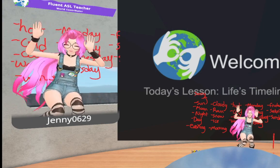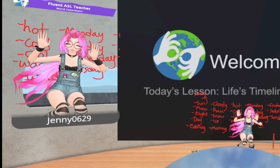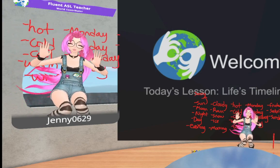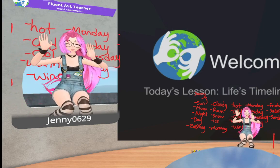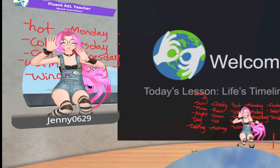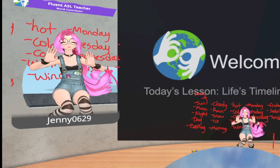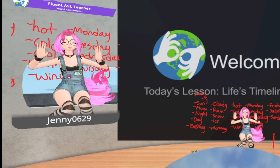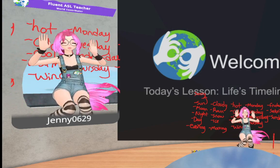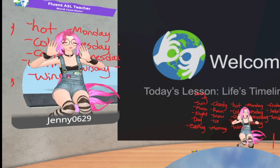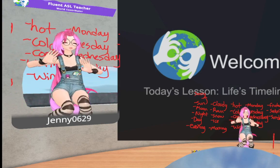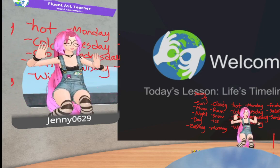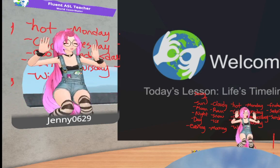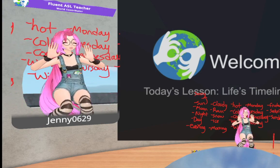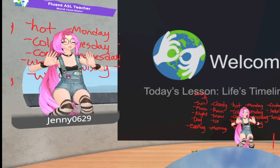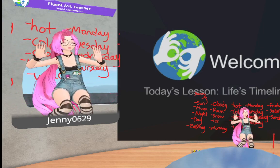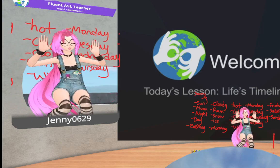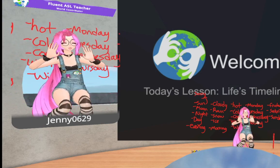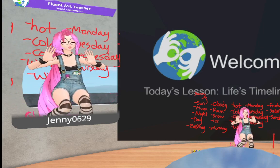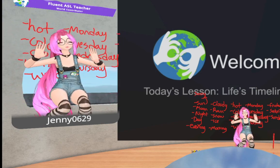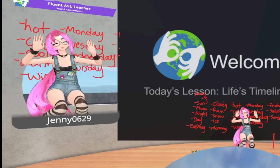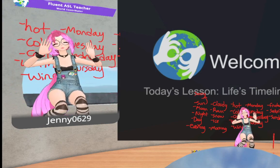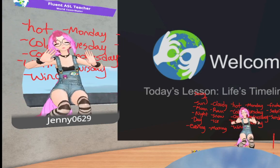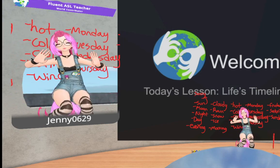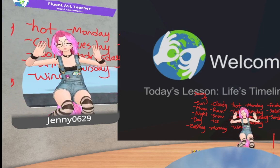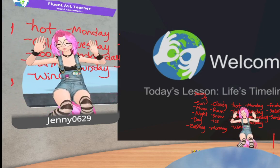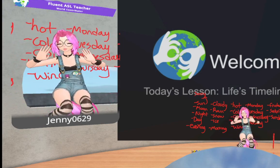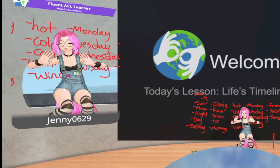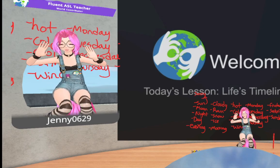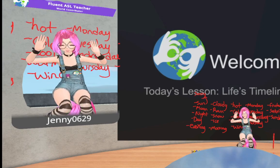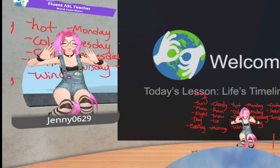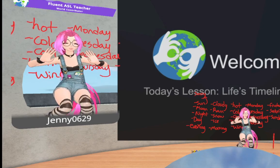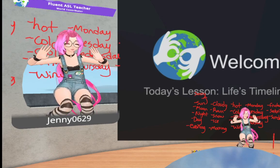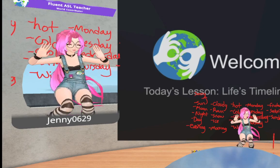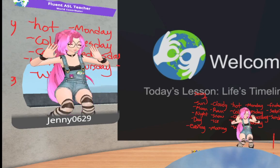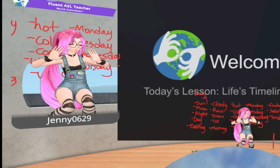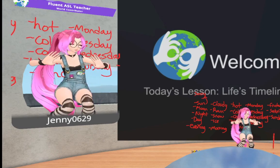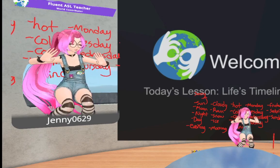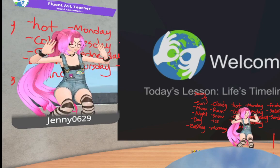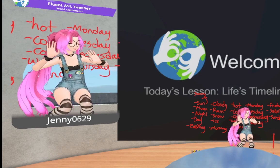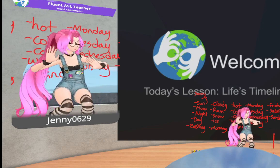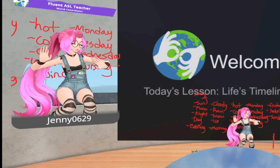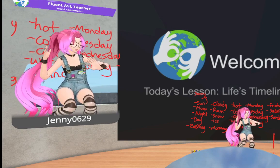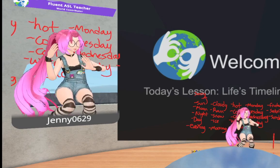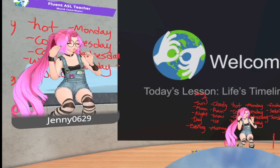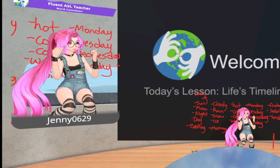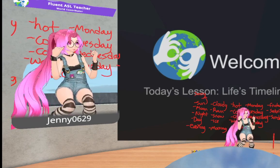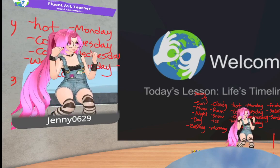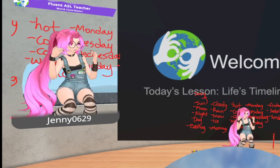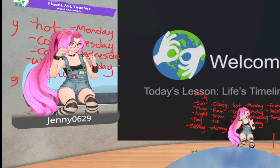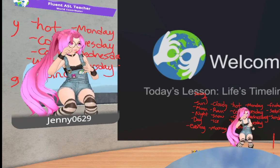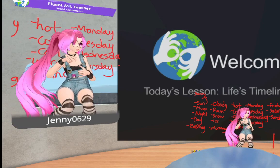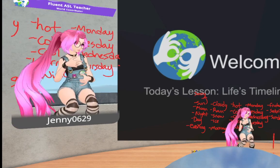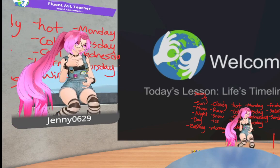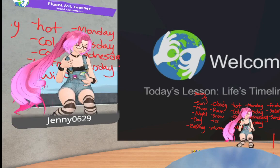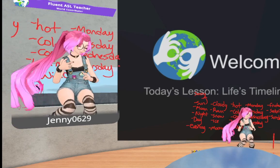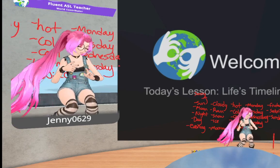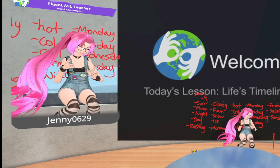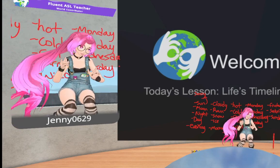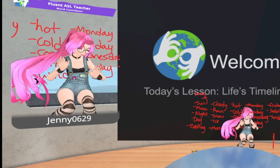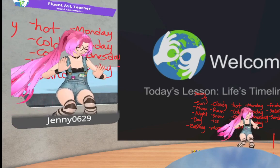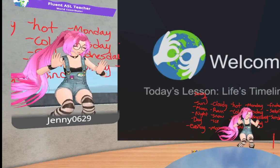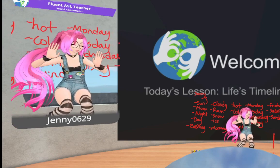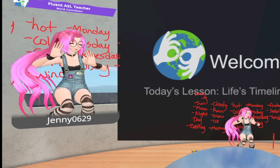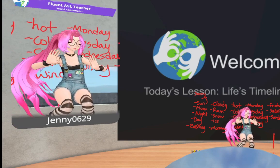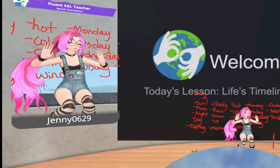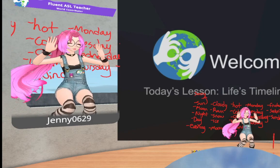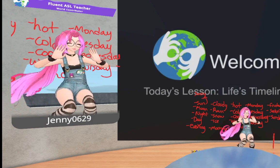They're putting their hands up. So they're going, praising Jesus. At least that's how I remember it. If you have a different way to